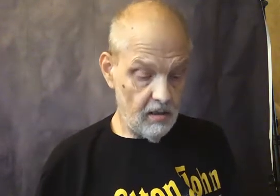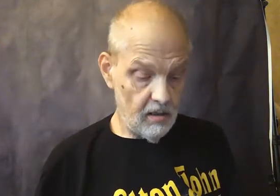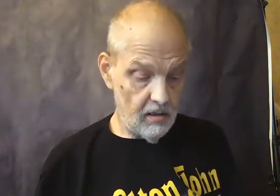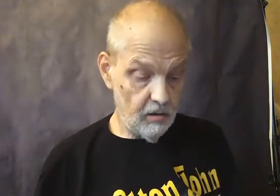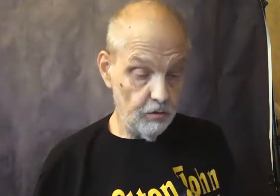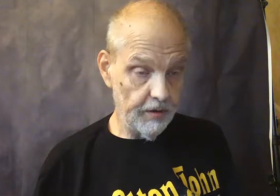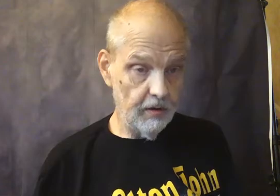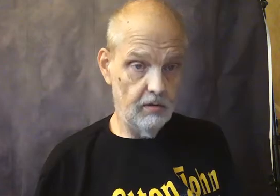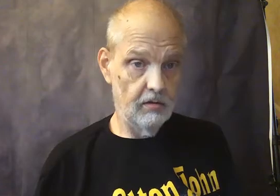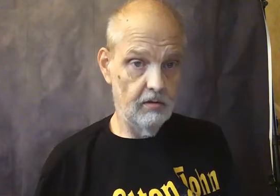usually